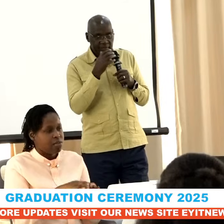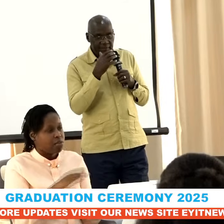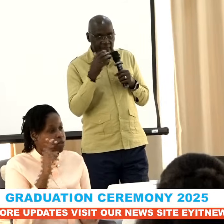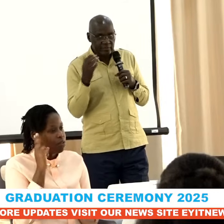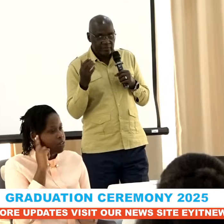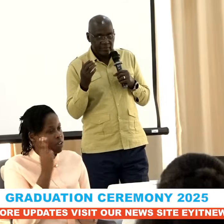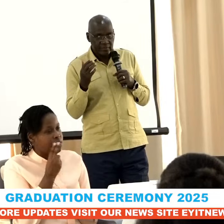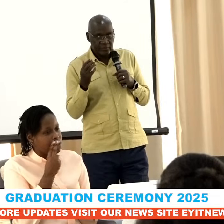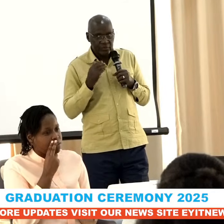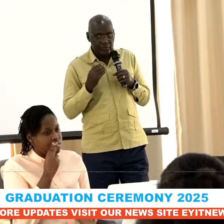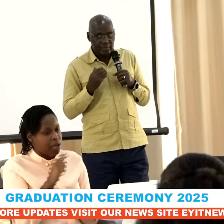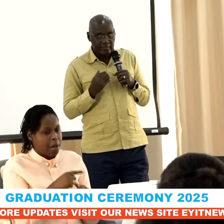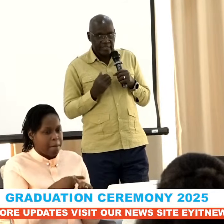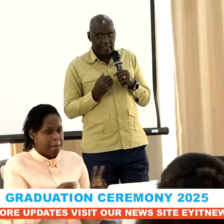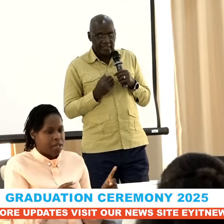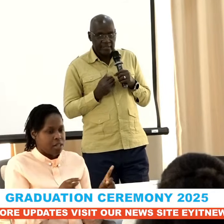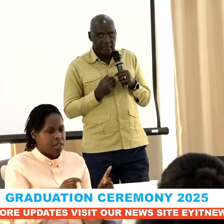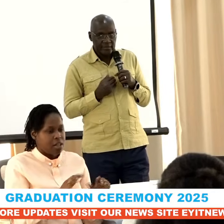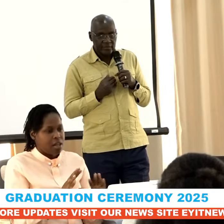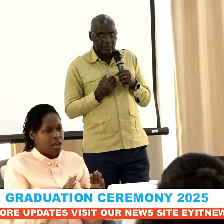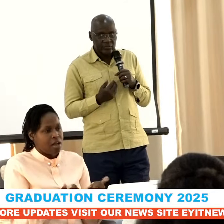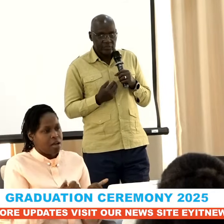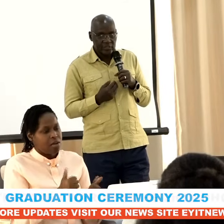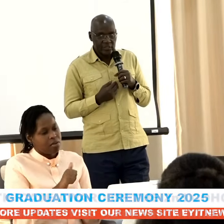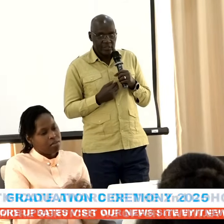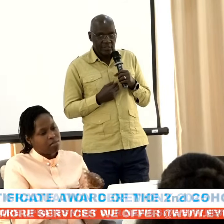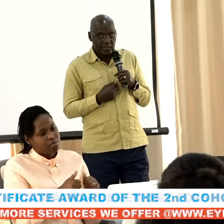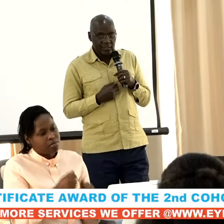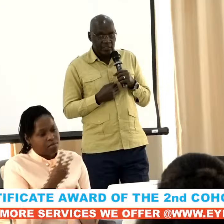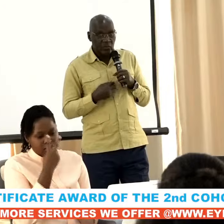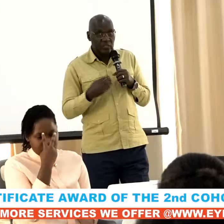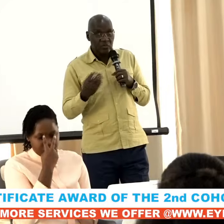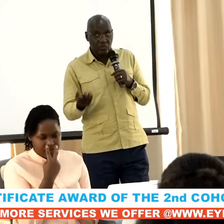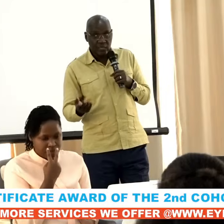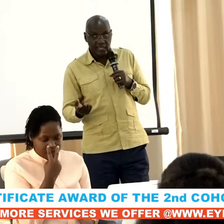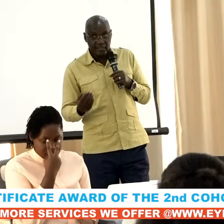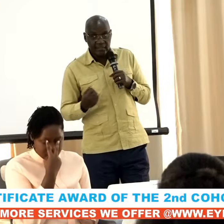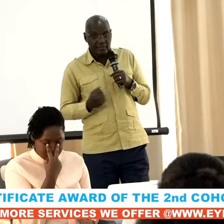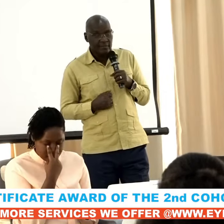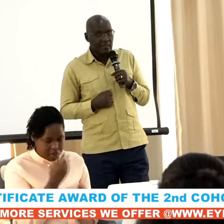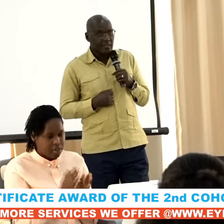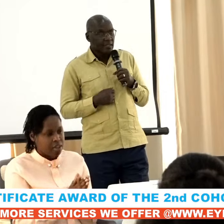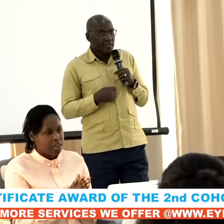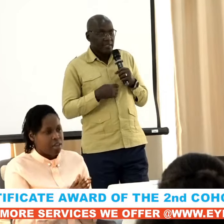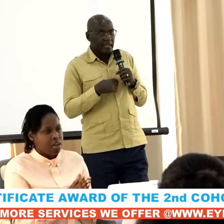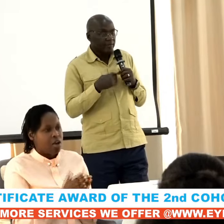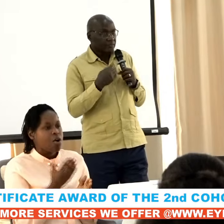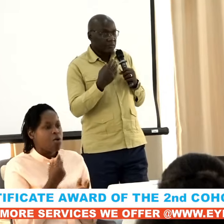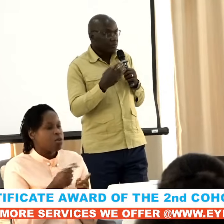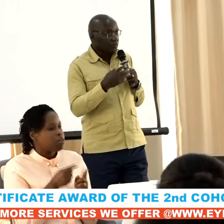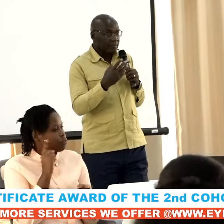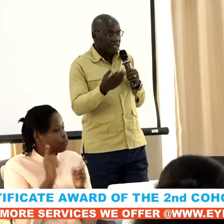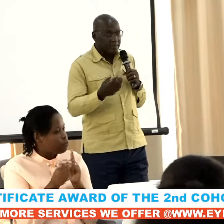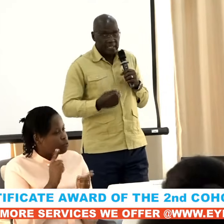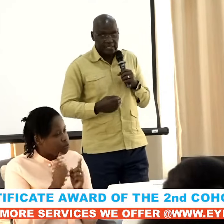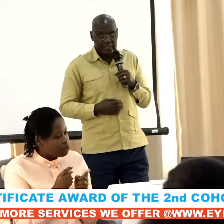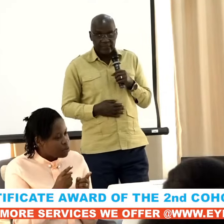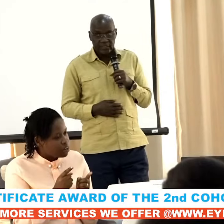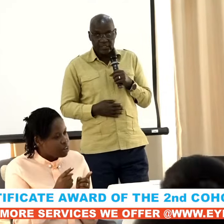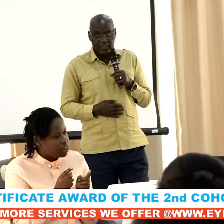what about those who are blind, who don't see? They want to run. They have to do many,